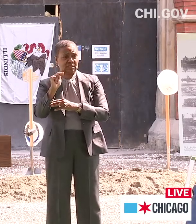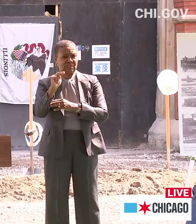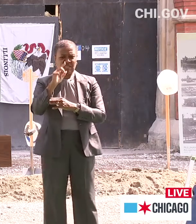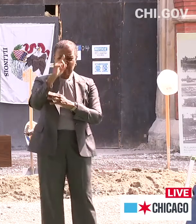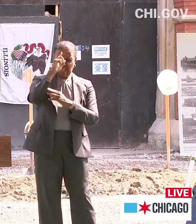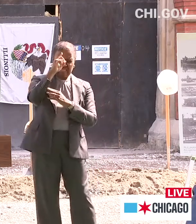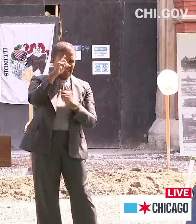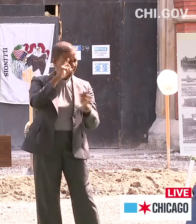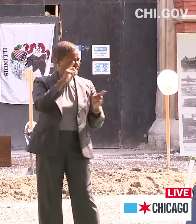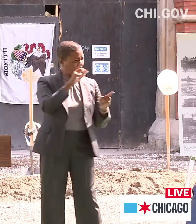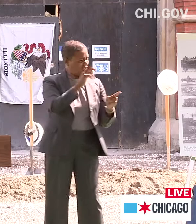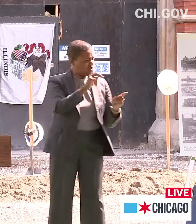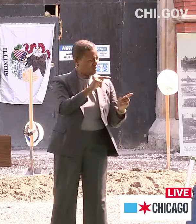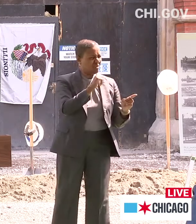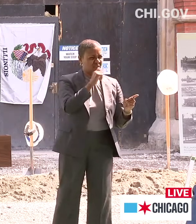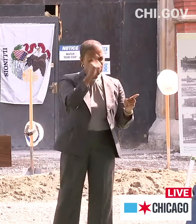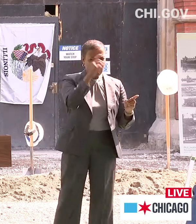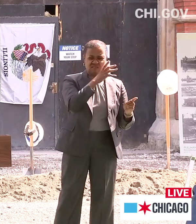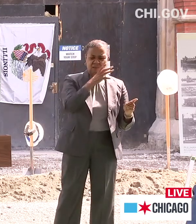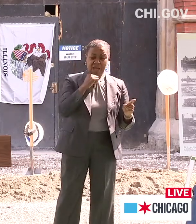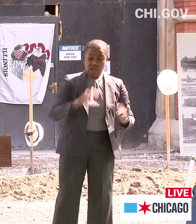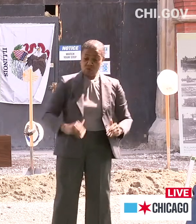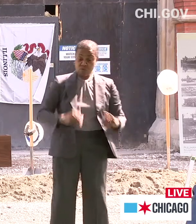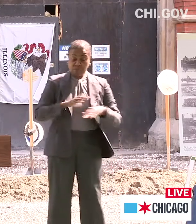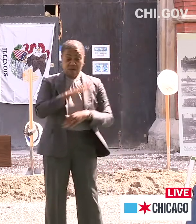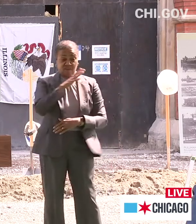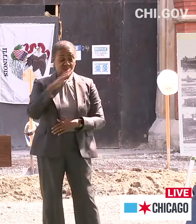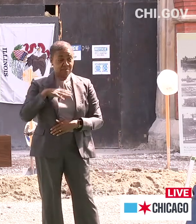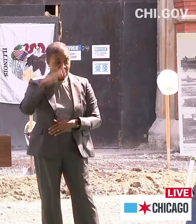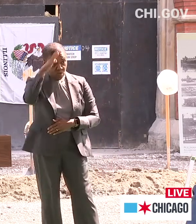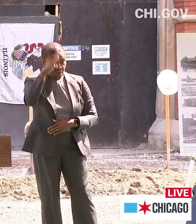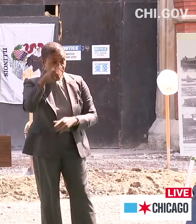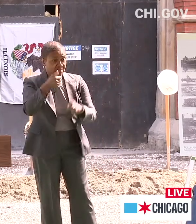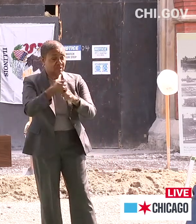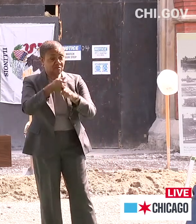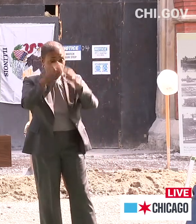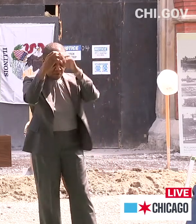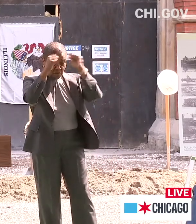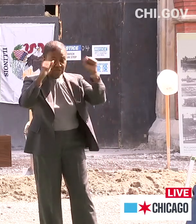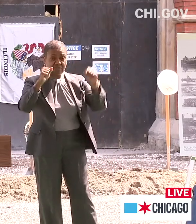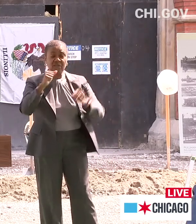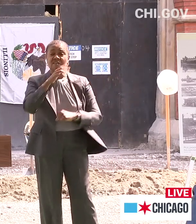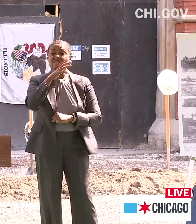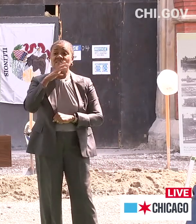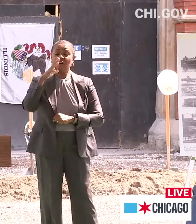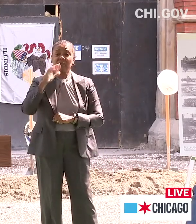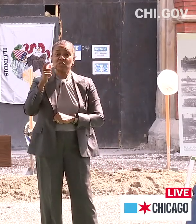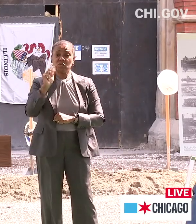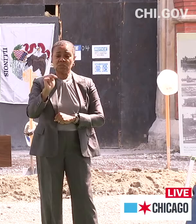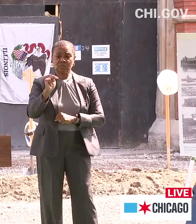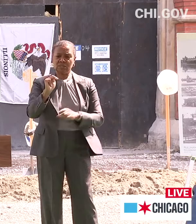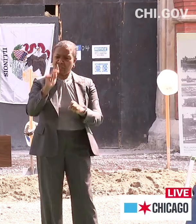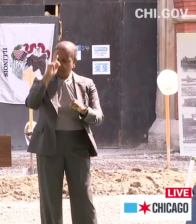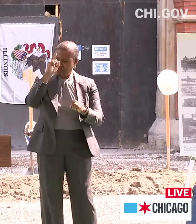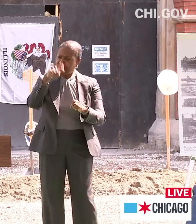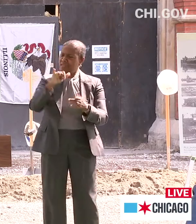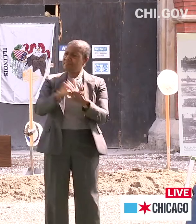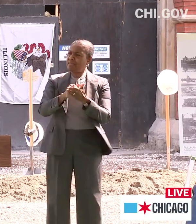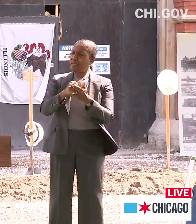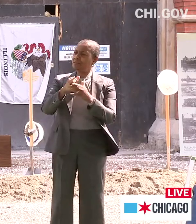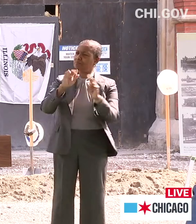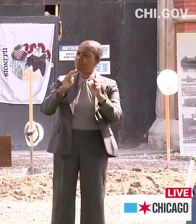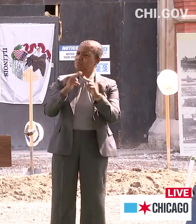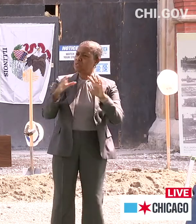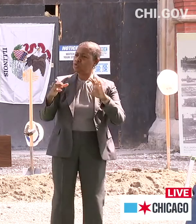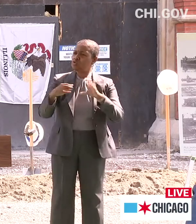farmers, but I grew up on a farm and my grandpa was the president of the Farmers Union, and he felt that there was a need for that. And my